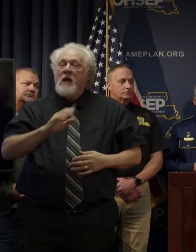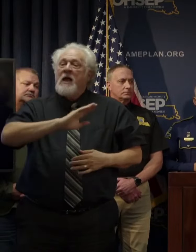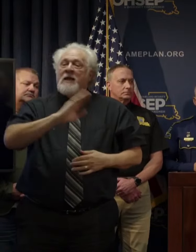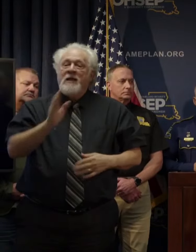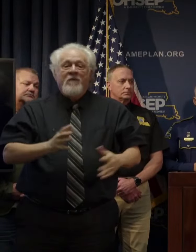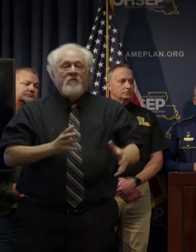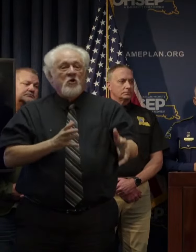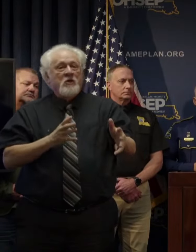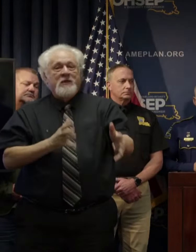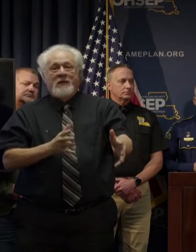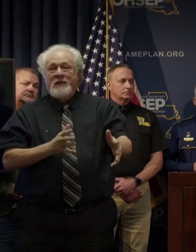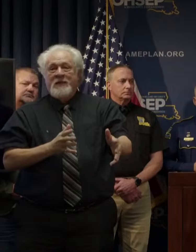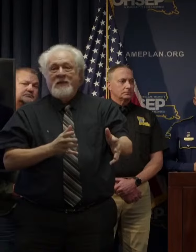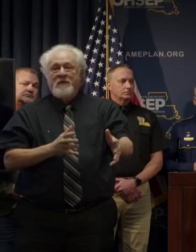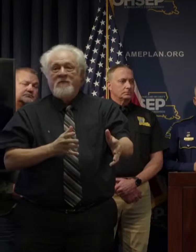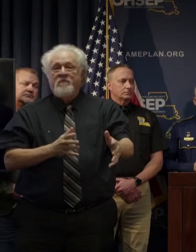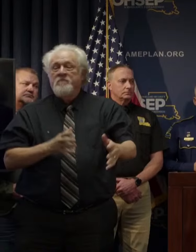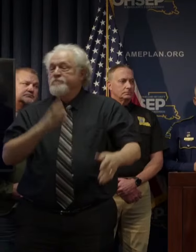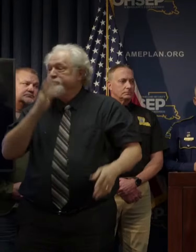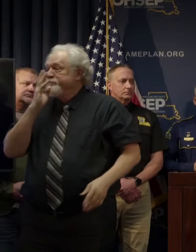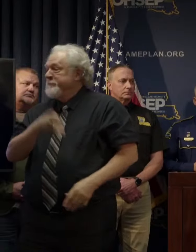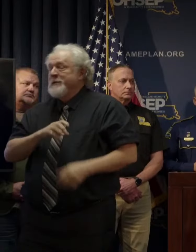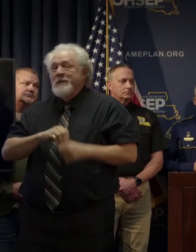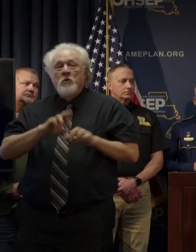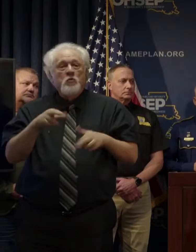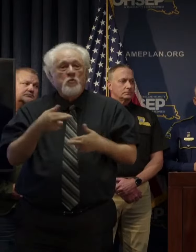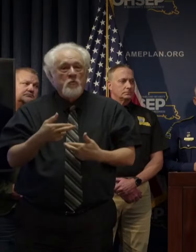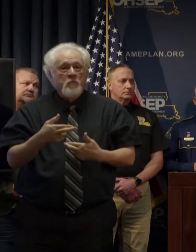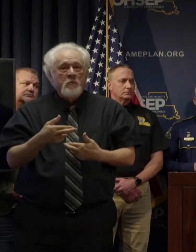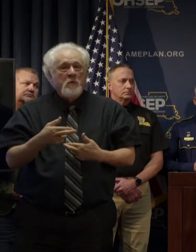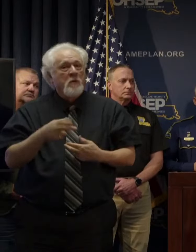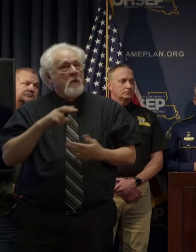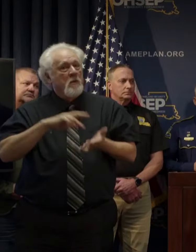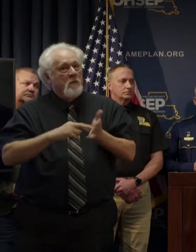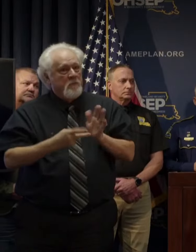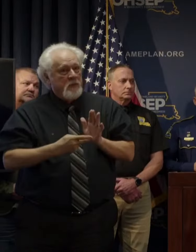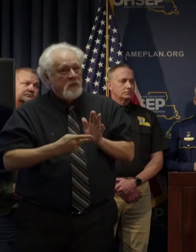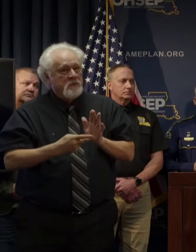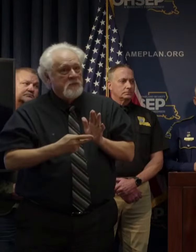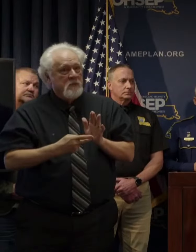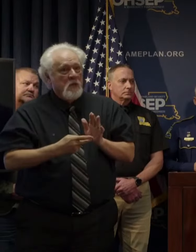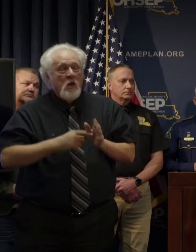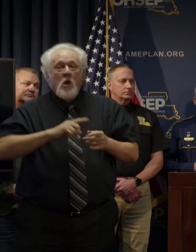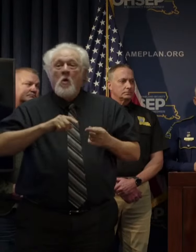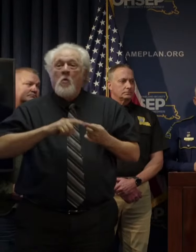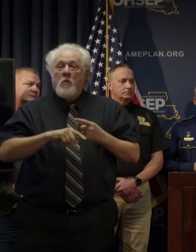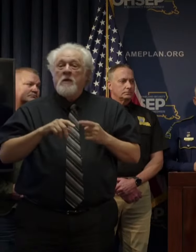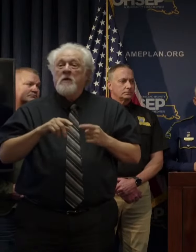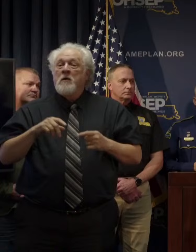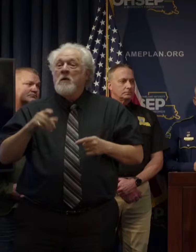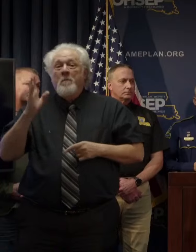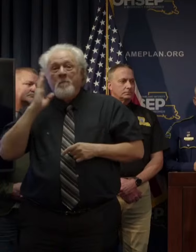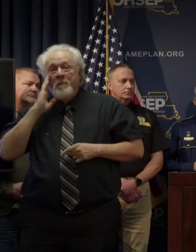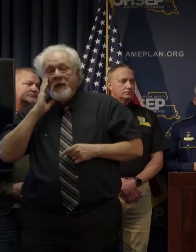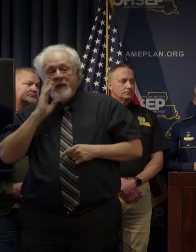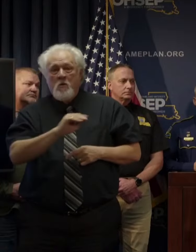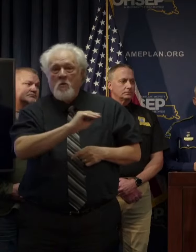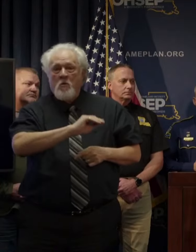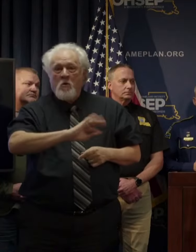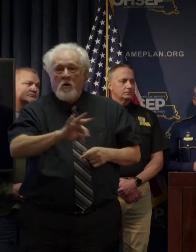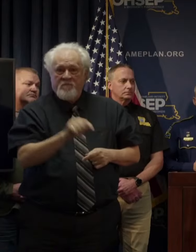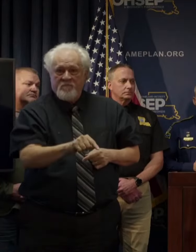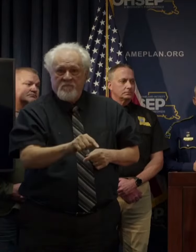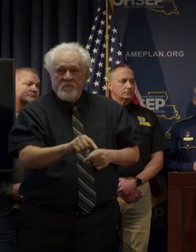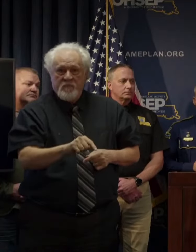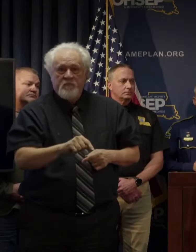leave that space heater unattended in your room, which means that when you go to bed, turn the space heater off.